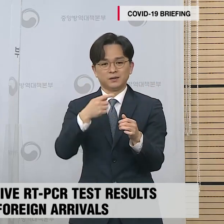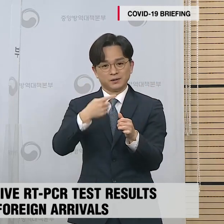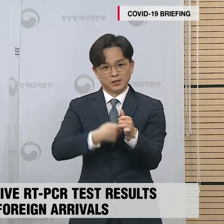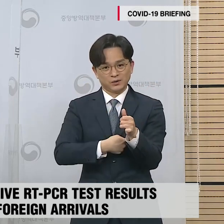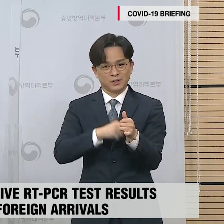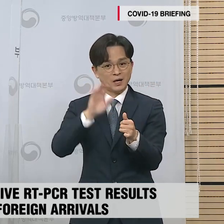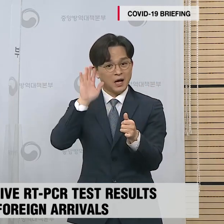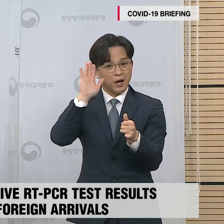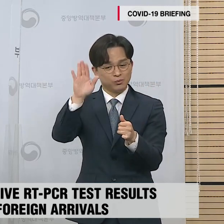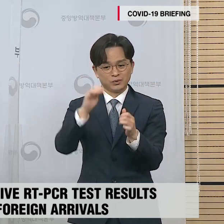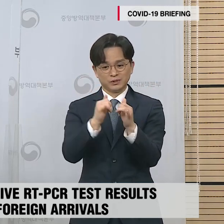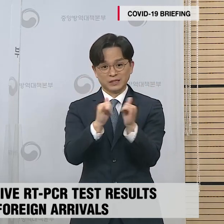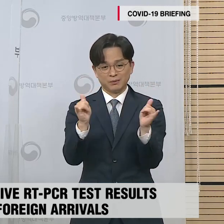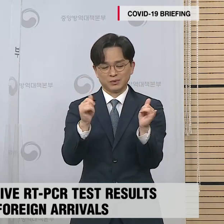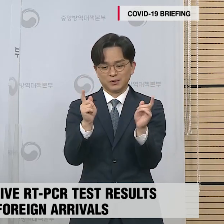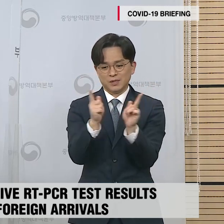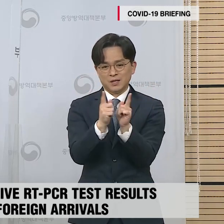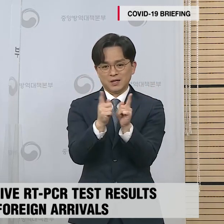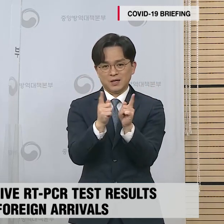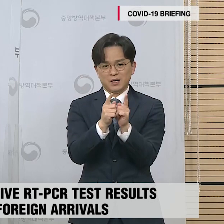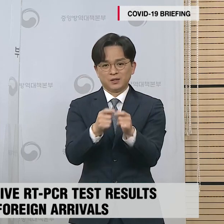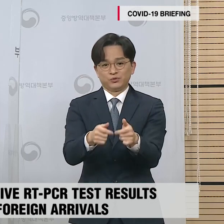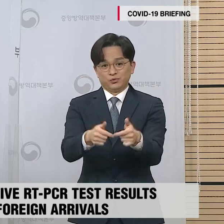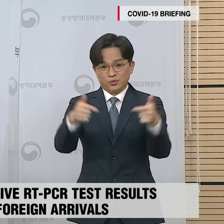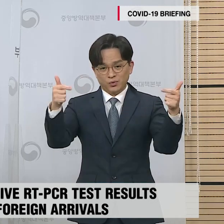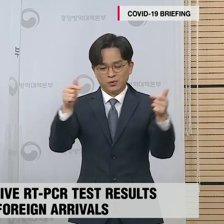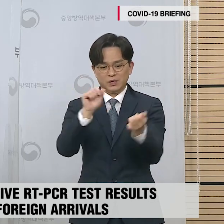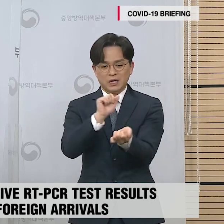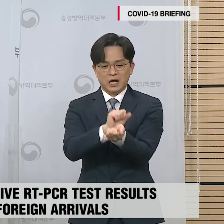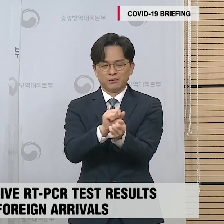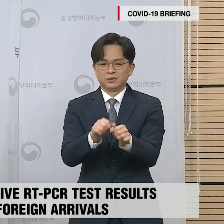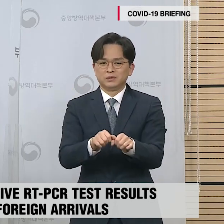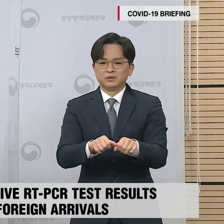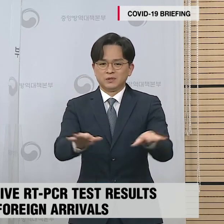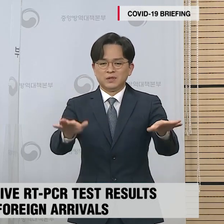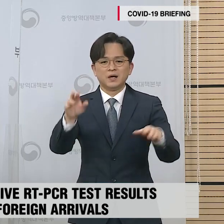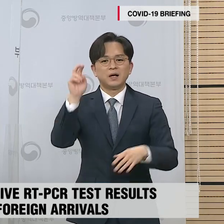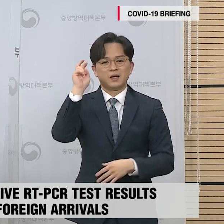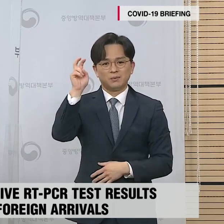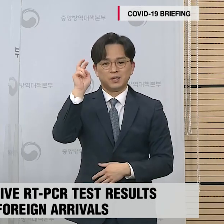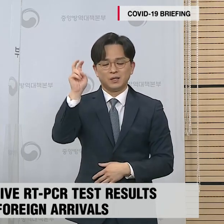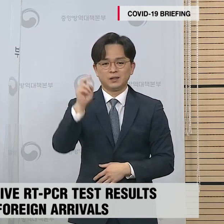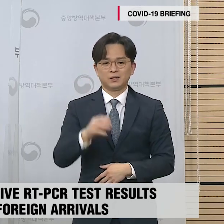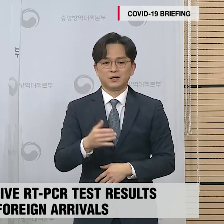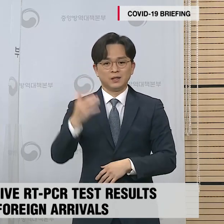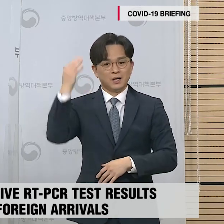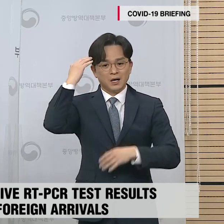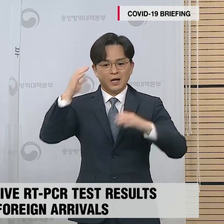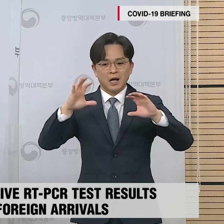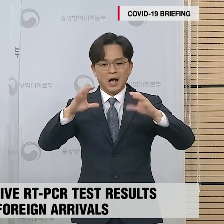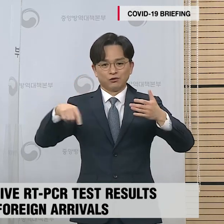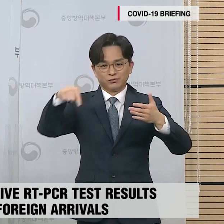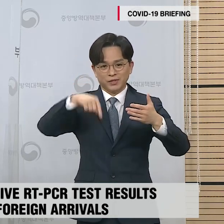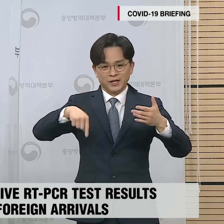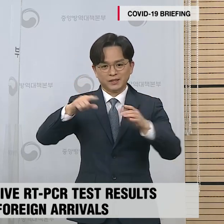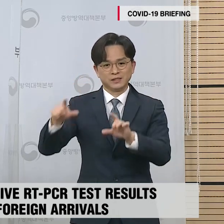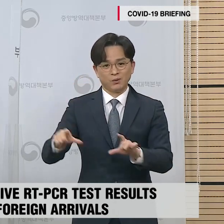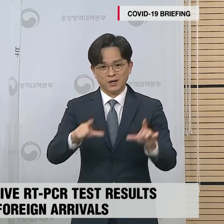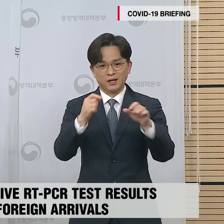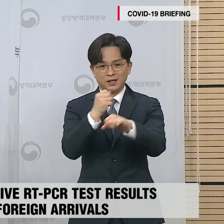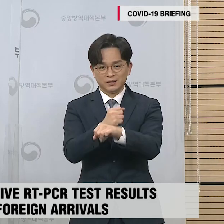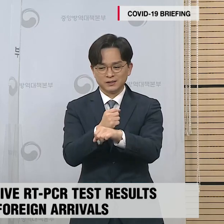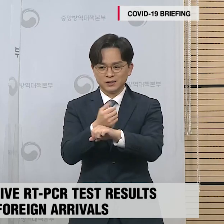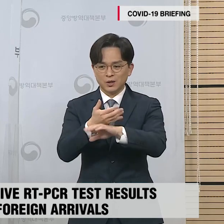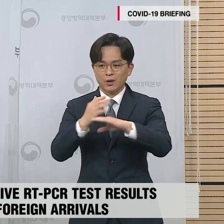we believe that during these holidays, we could have seen a spike in contacts. So we ask for all of the